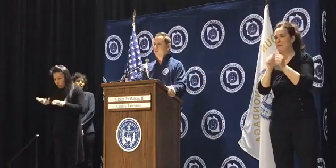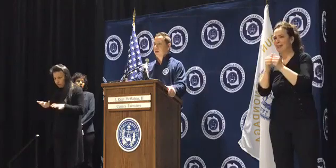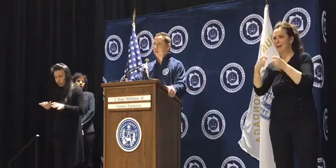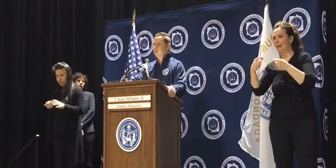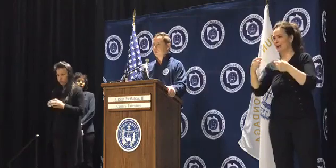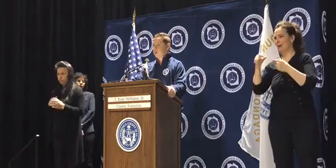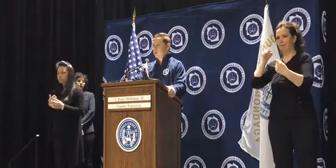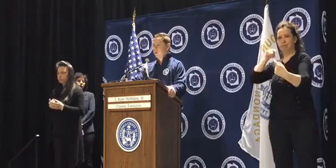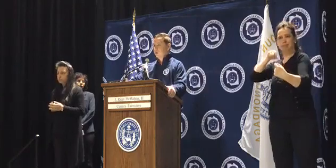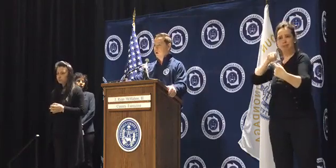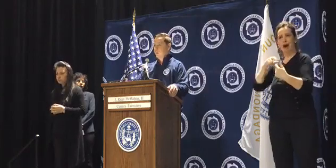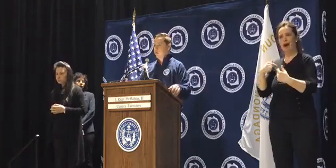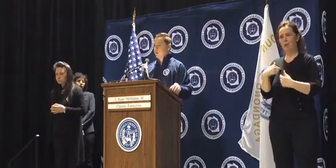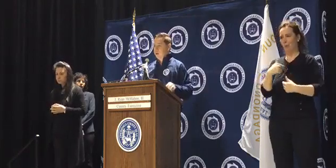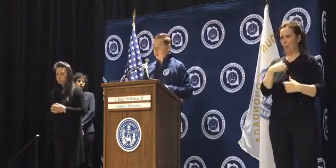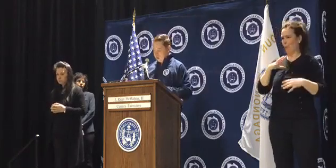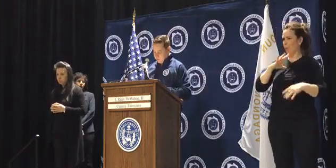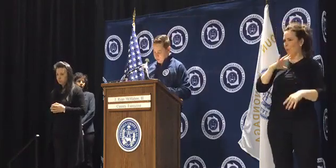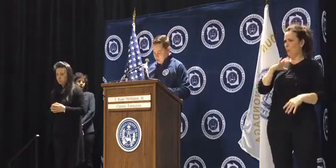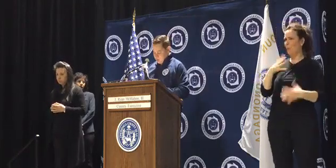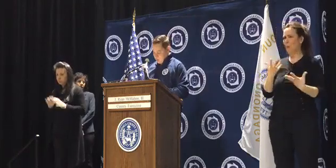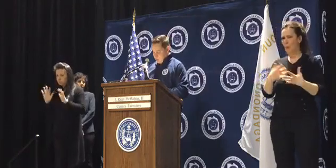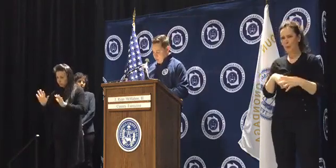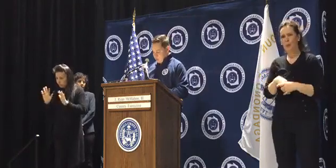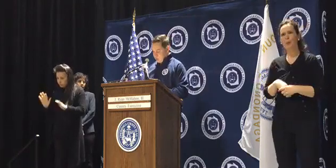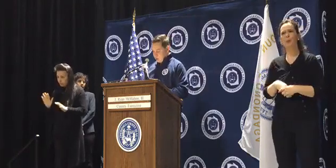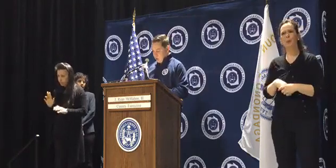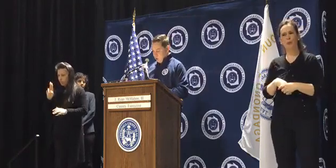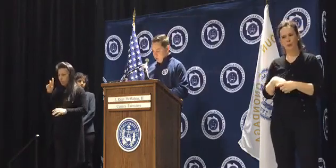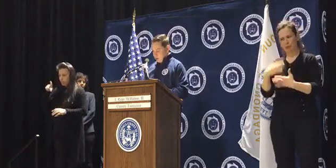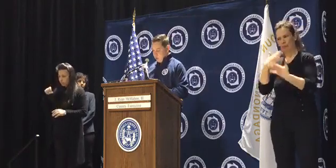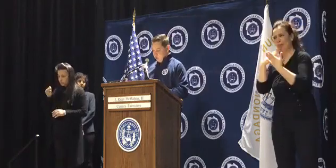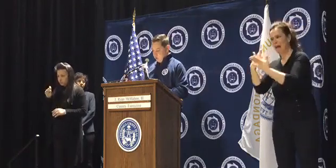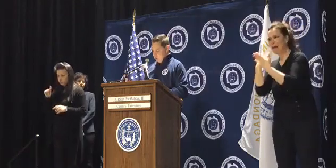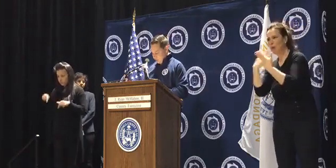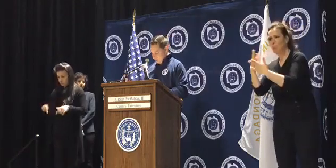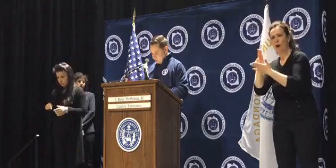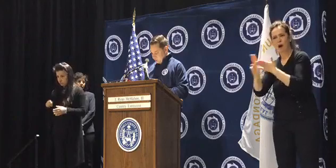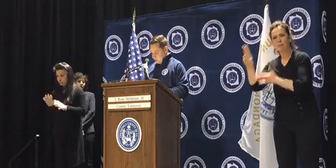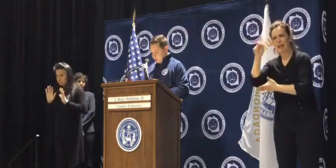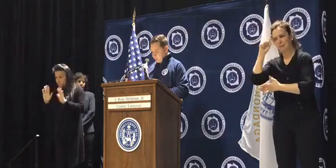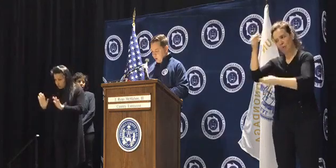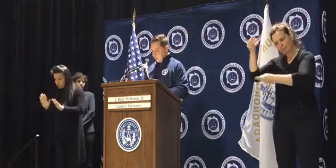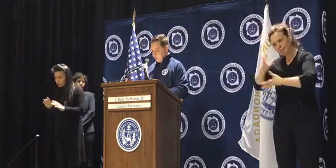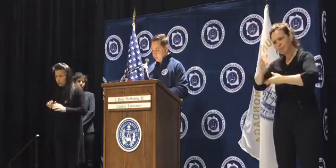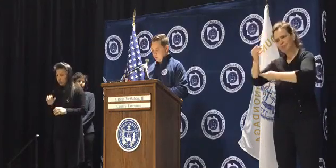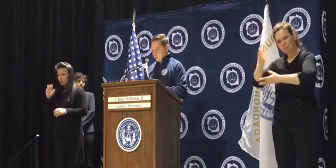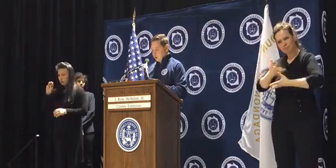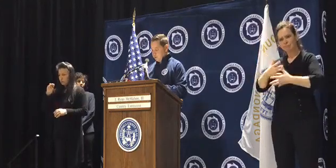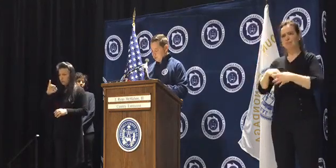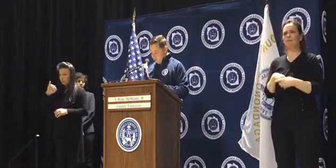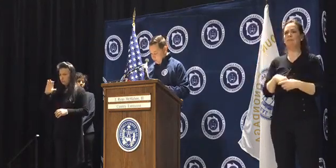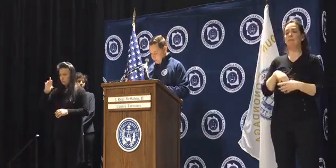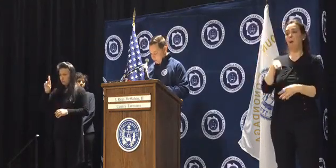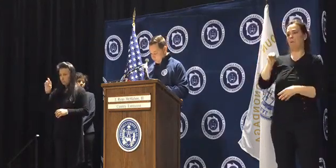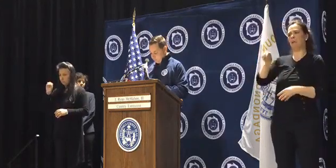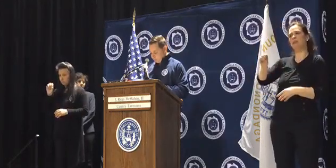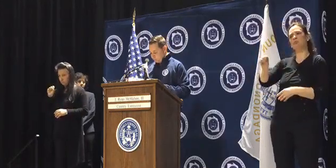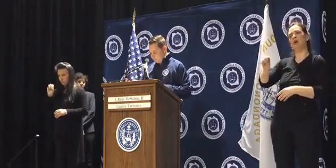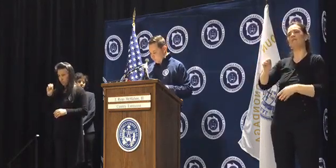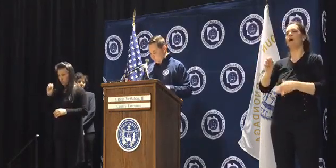thank Upstate, certainly want to thank our partner Microsoft, who is all in this with us to help starve this